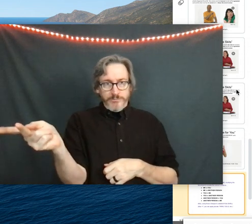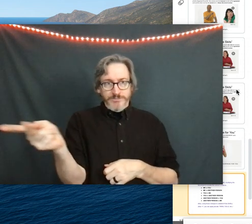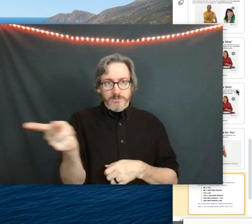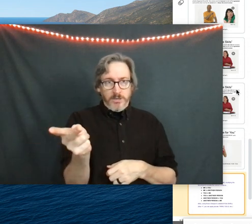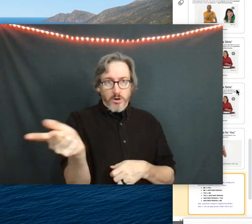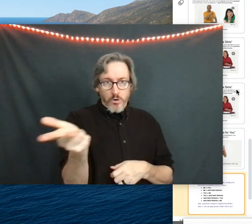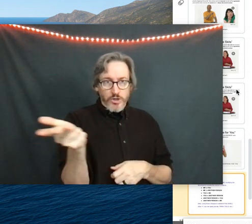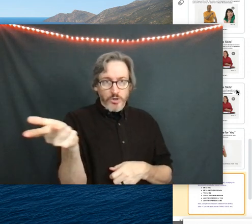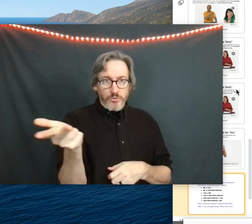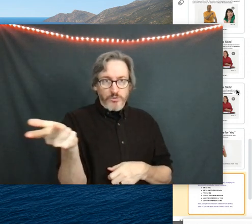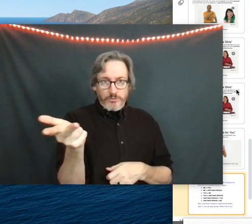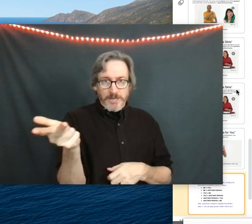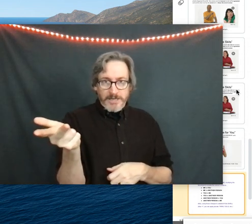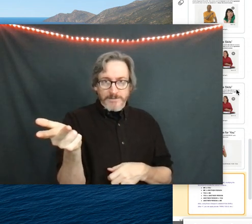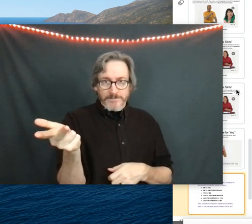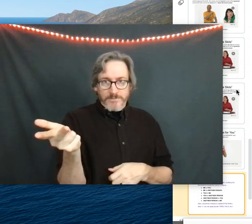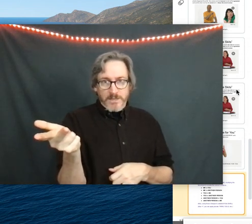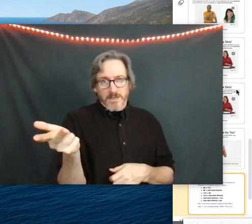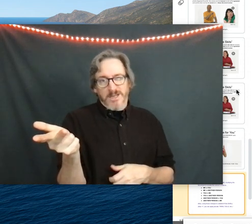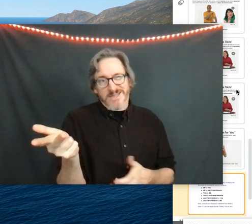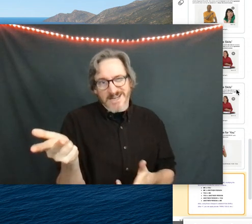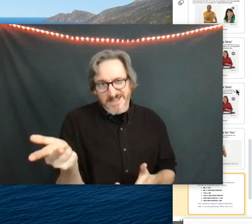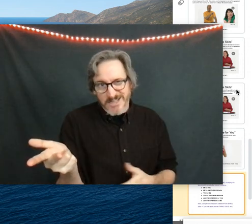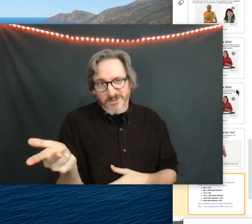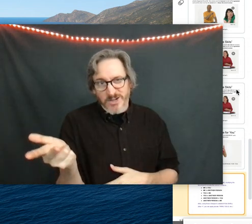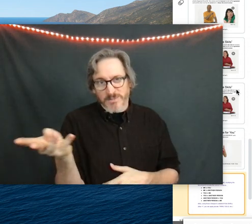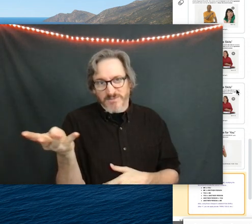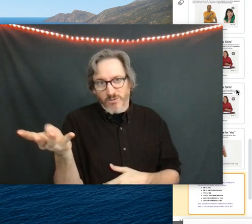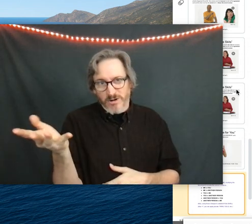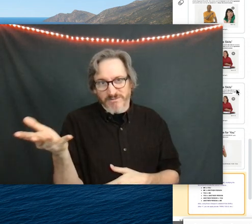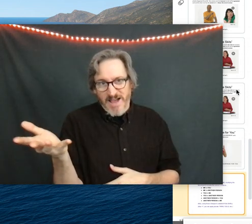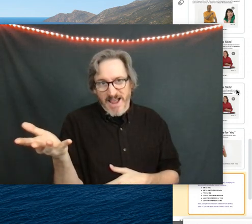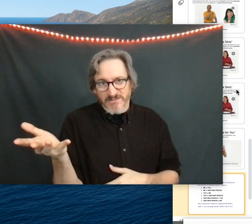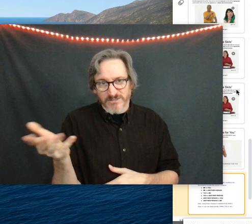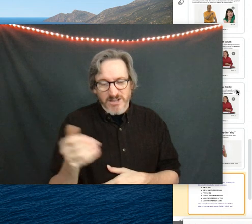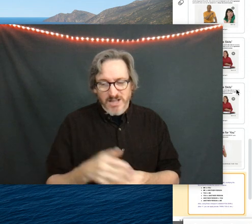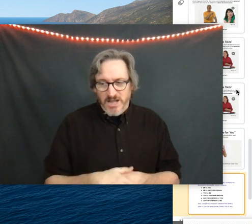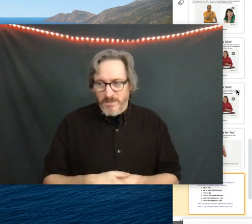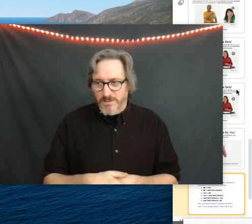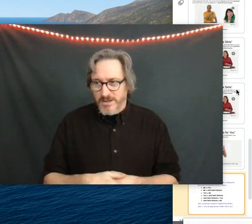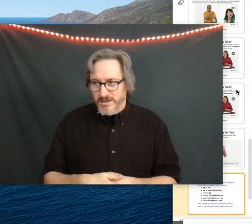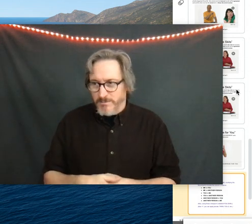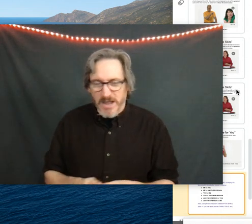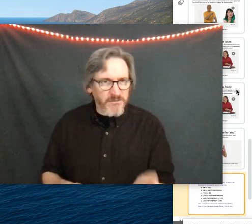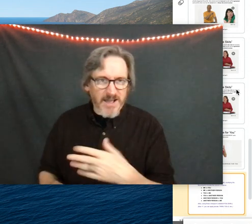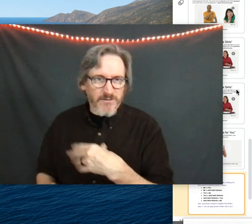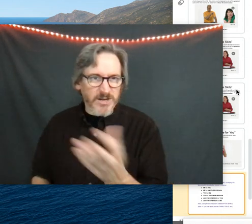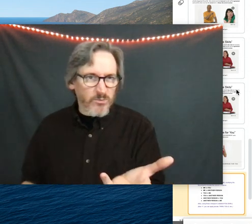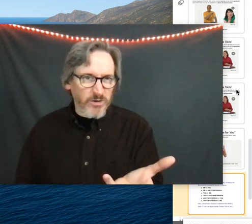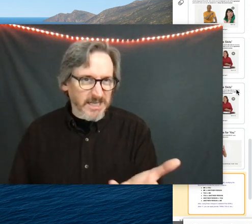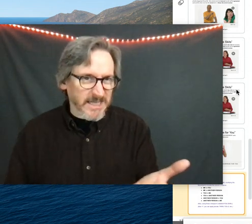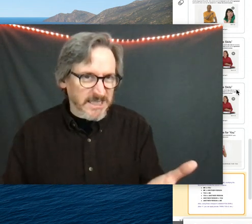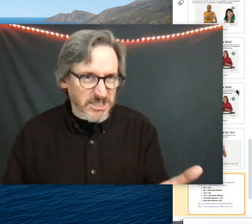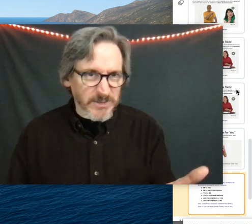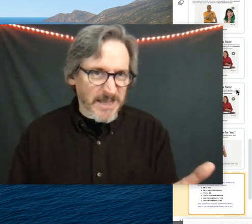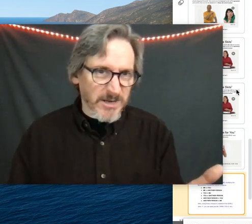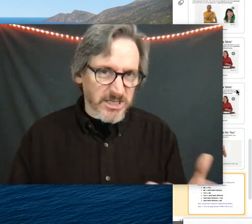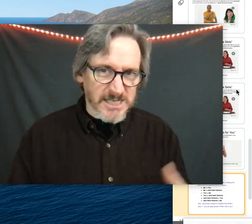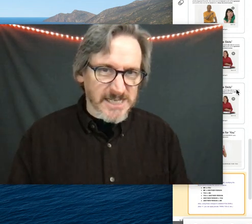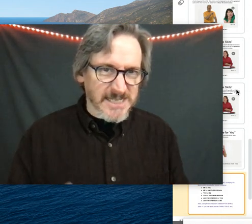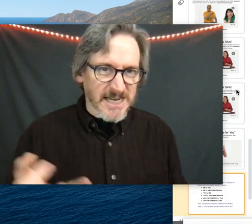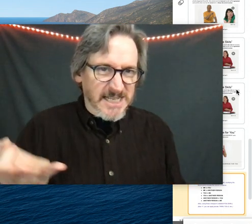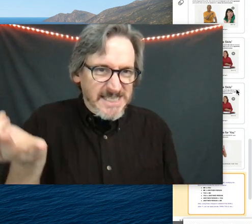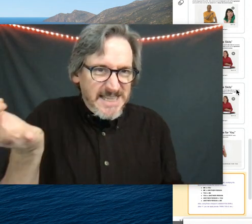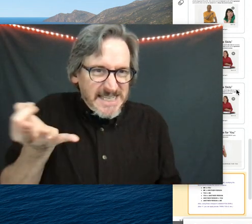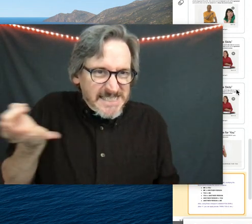U2, U3. Technically, you can go up to 4 and 5. Beyond 5, we don't really do it that much